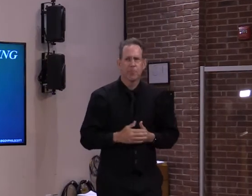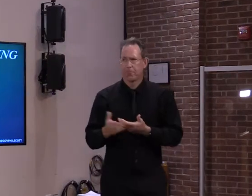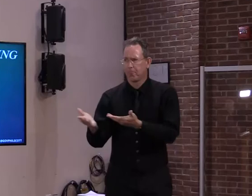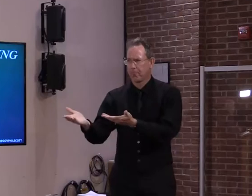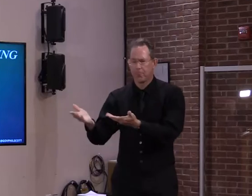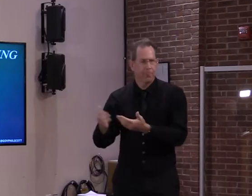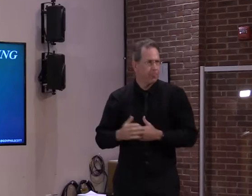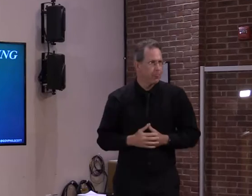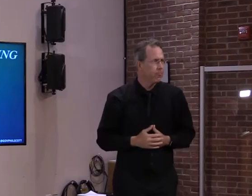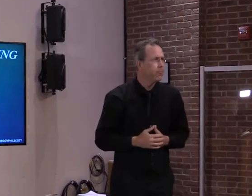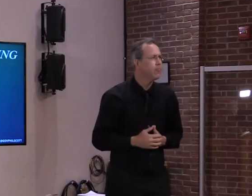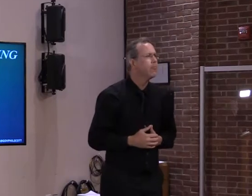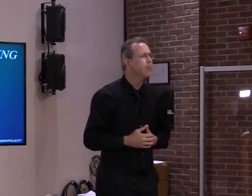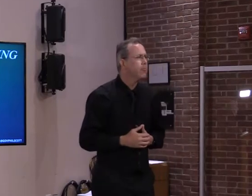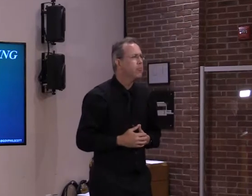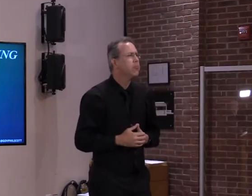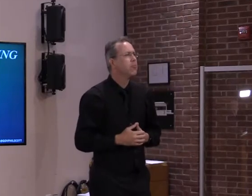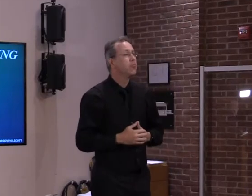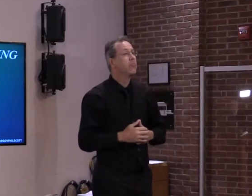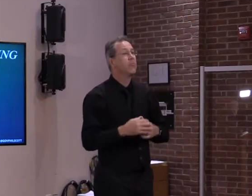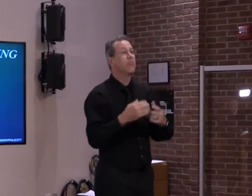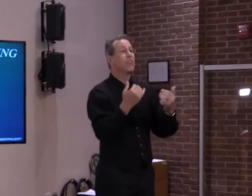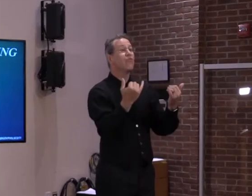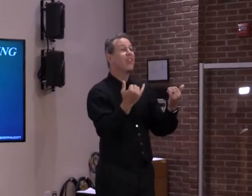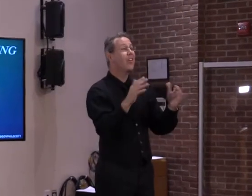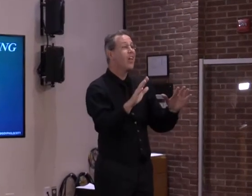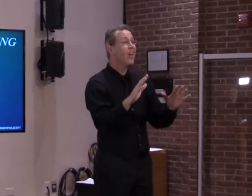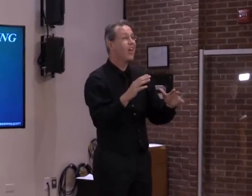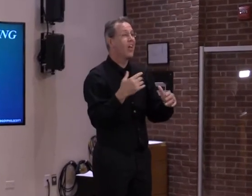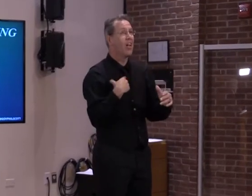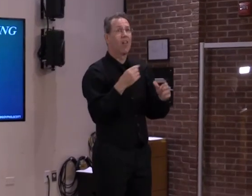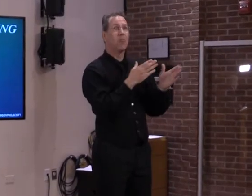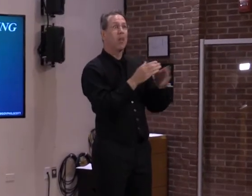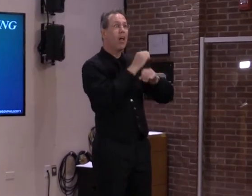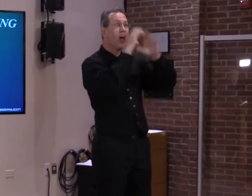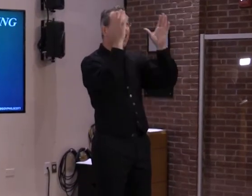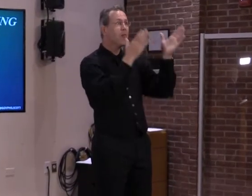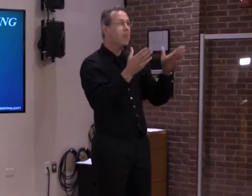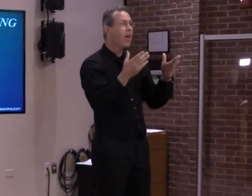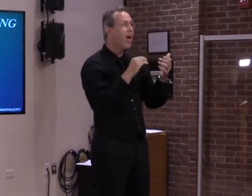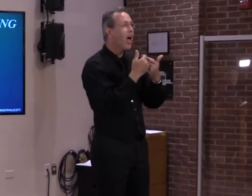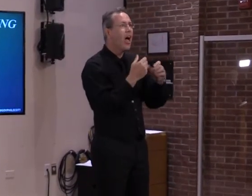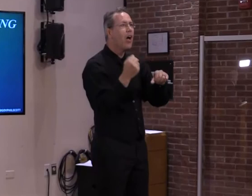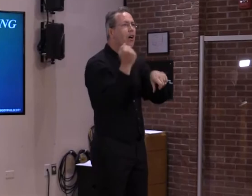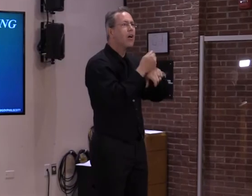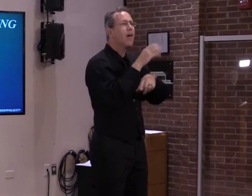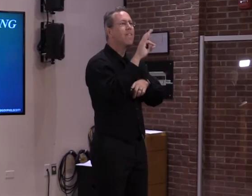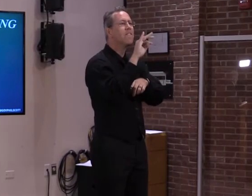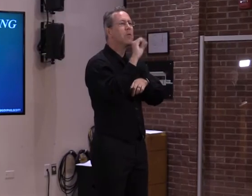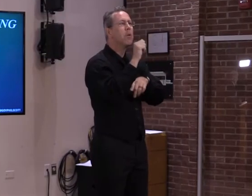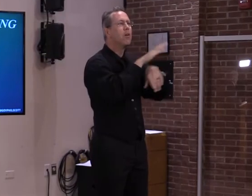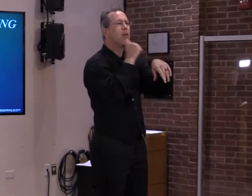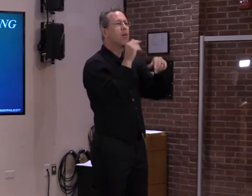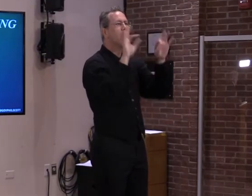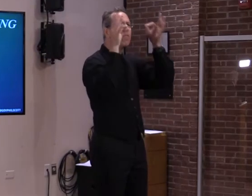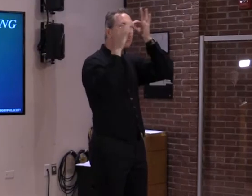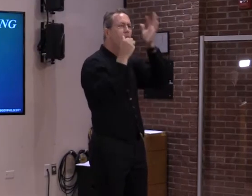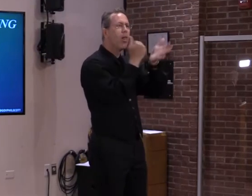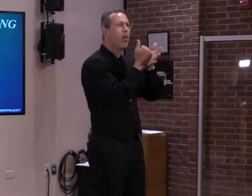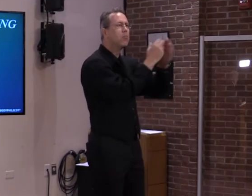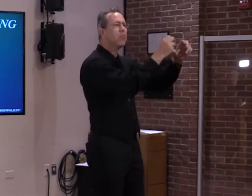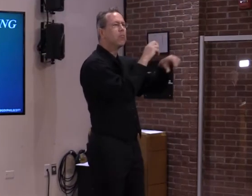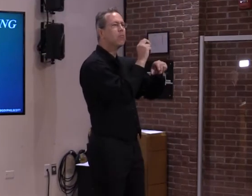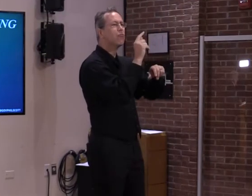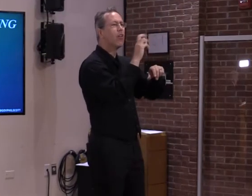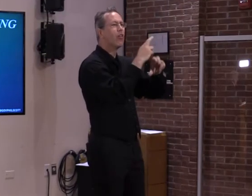Yeah, Ed, at this time, we have no plans to bring in FEMA trailers or anything along that line. I think the better way is how